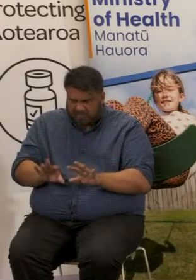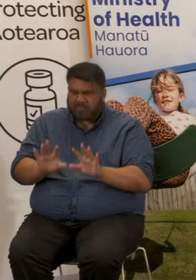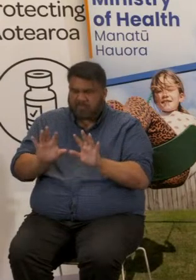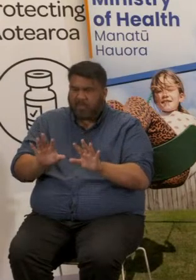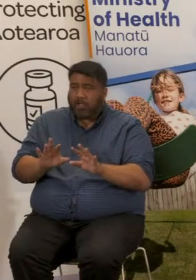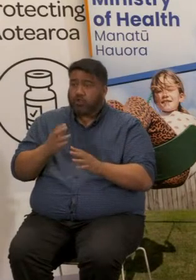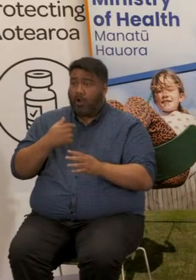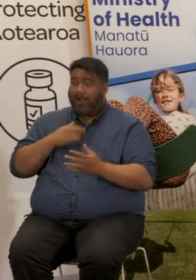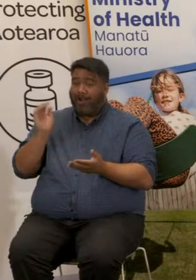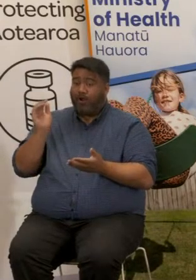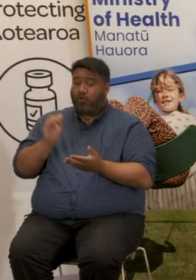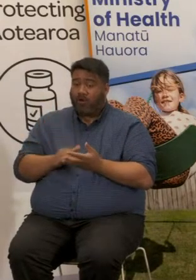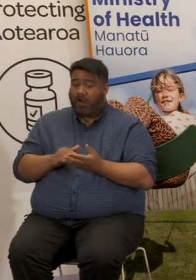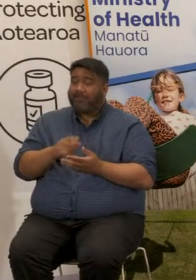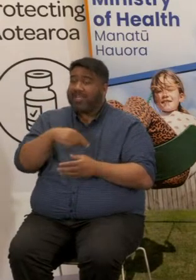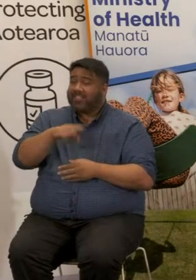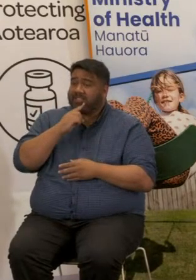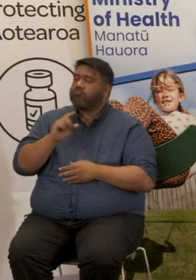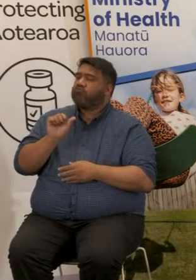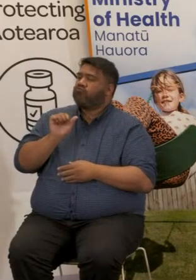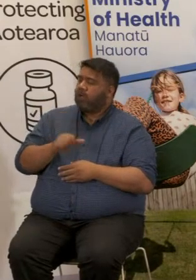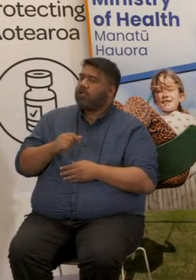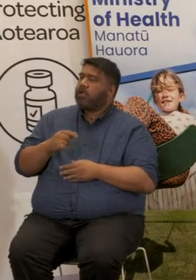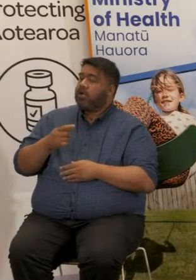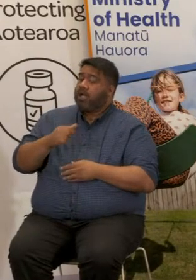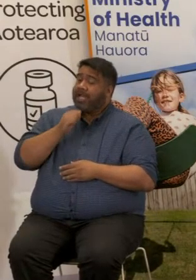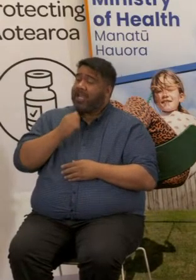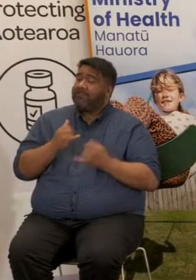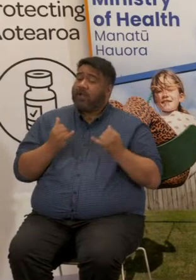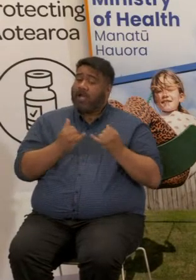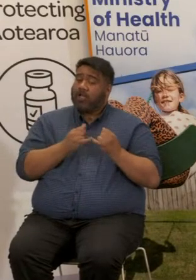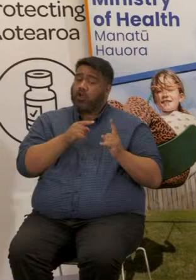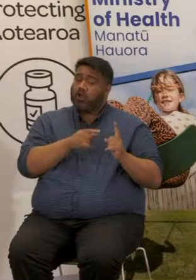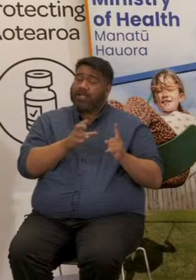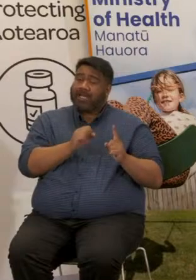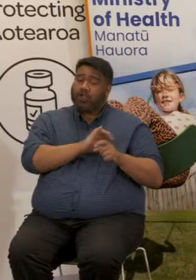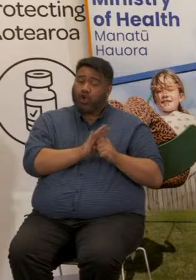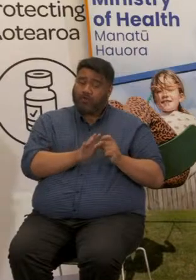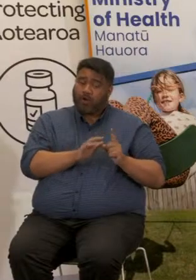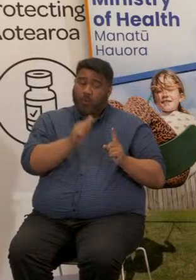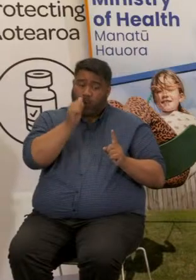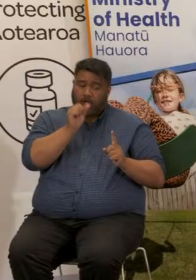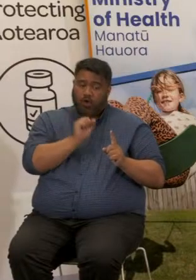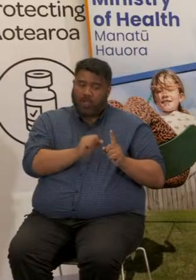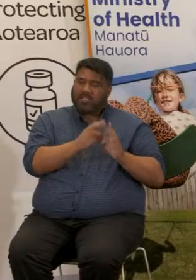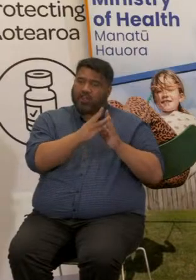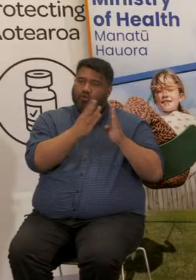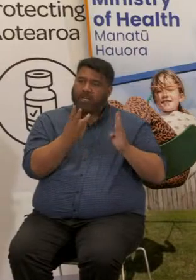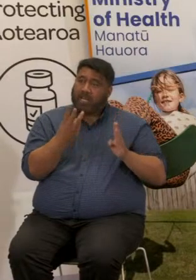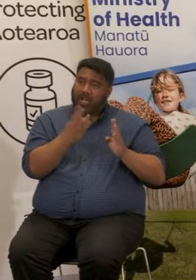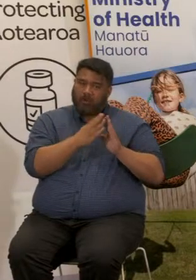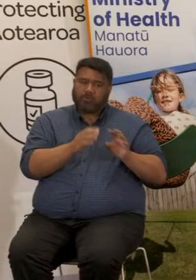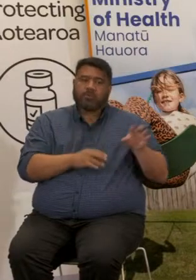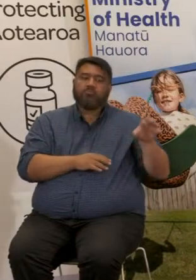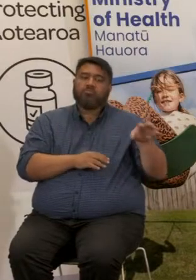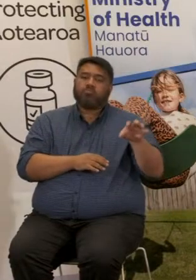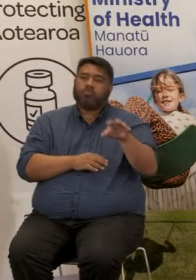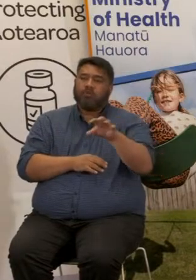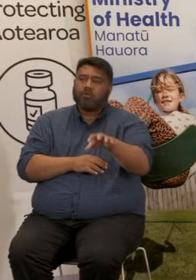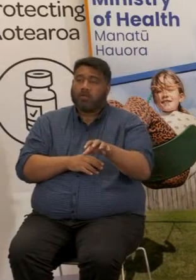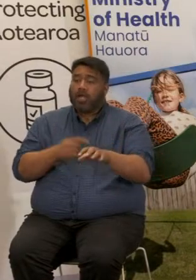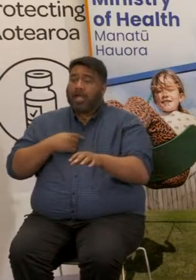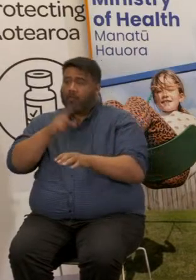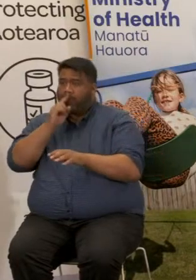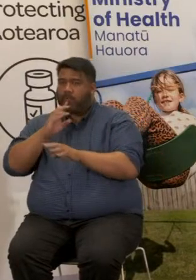know if Uncle gets COVID, which houses the 3 people that live in that house are going to go to, the testing protocols to get there.